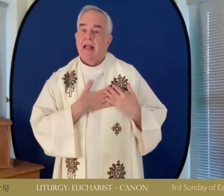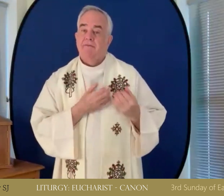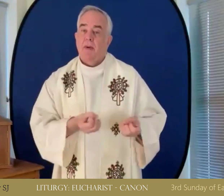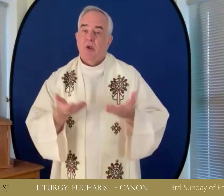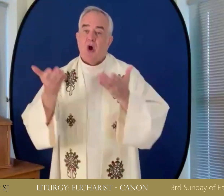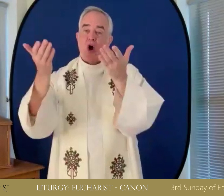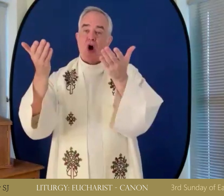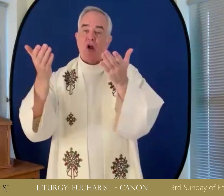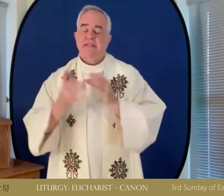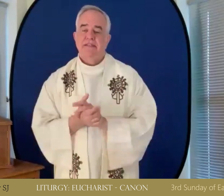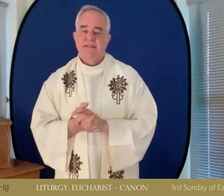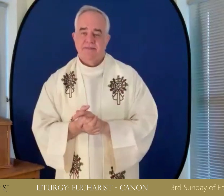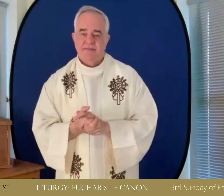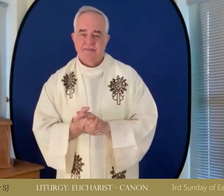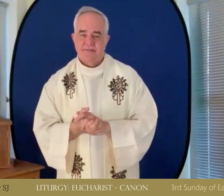Lift up your hearts.